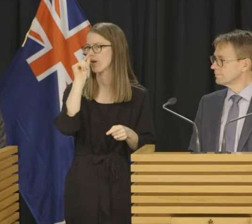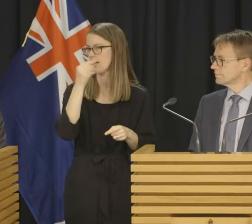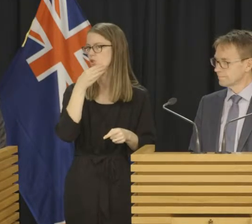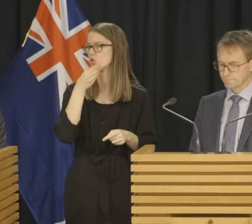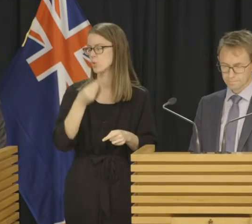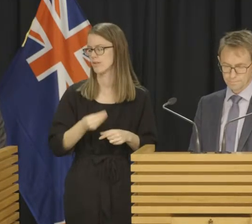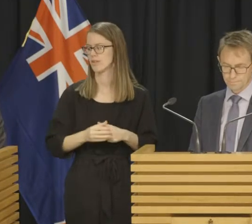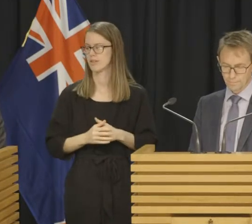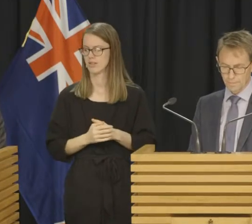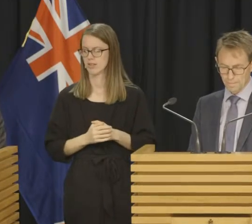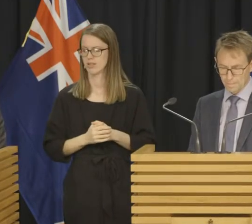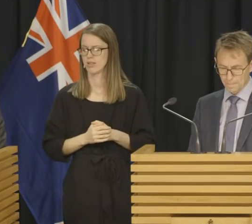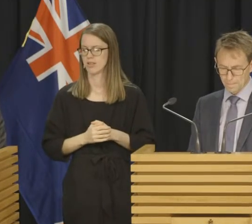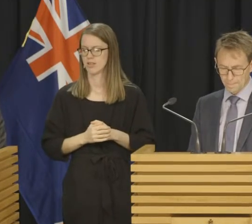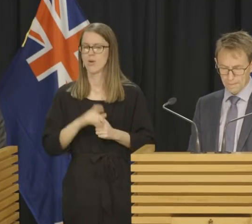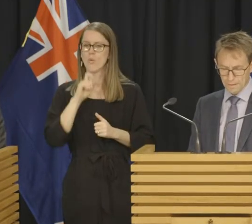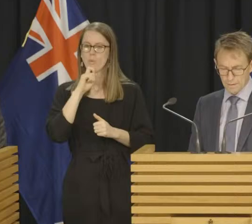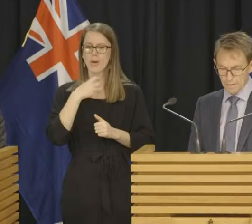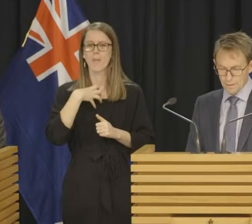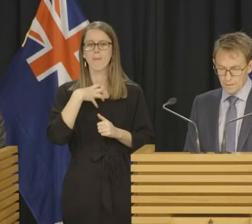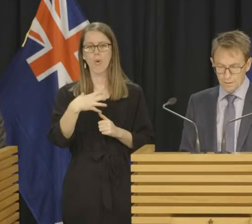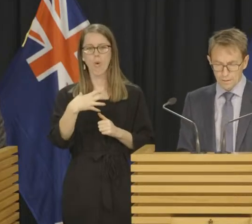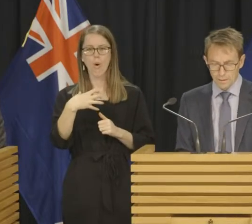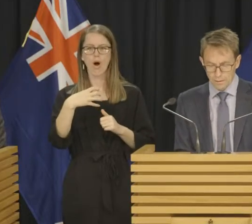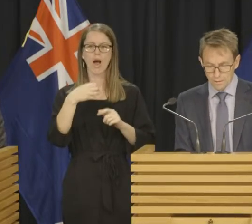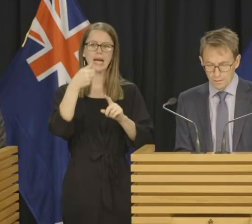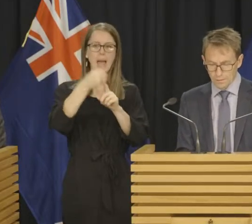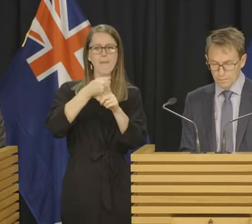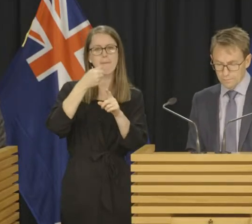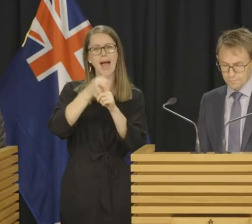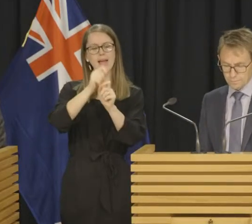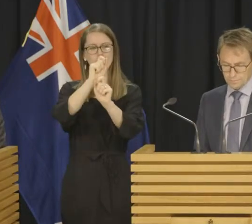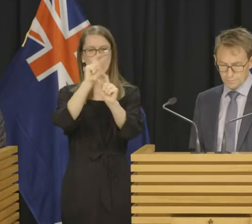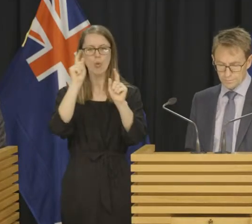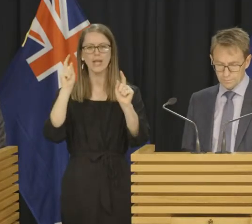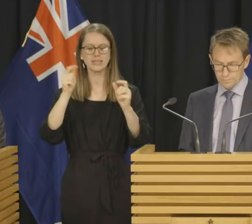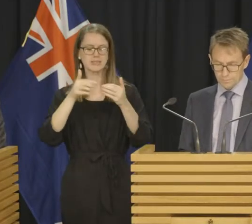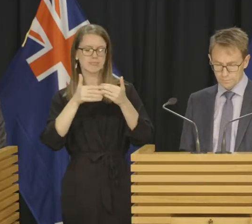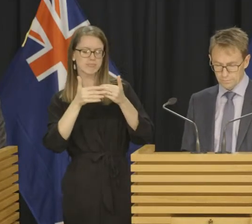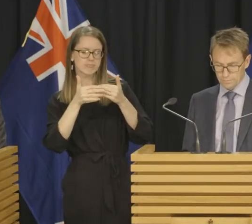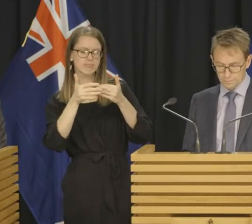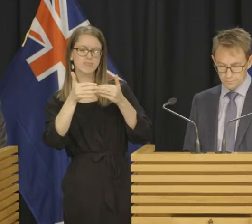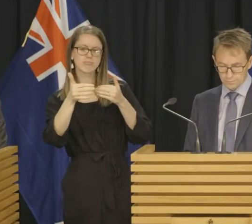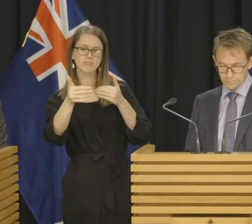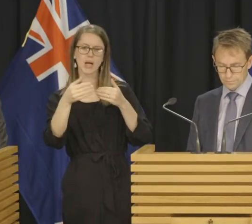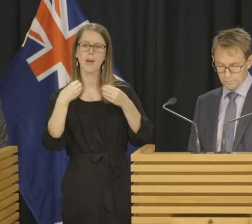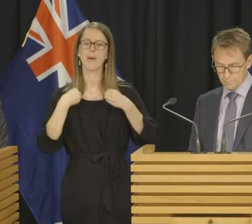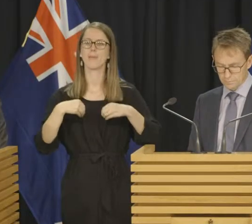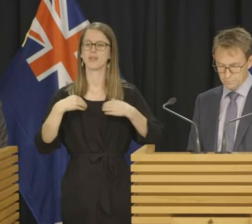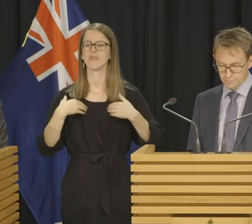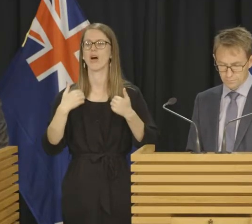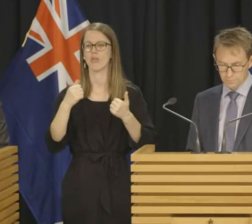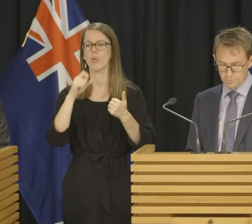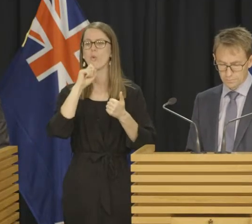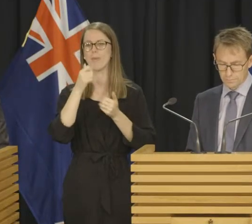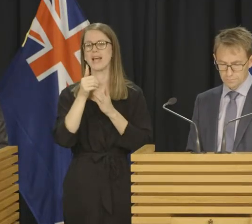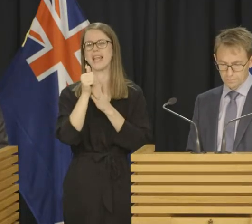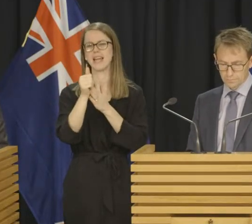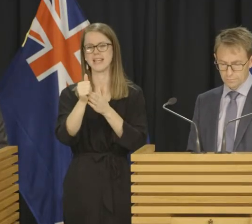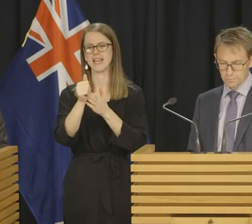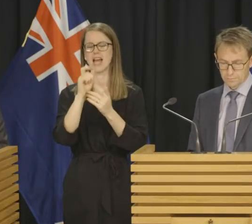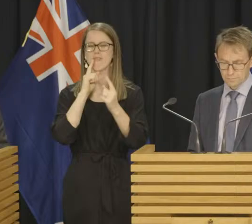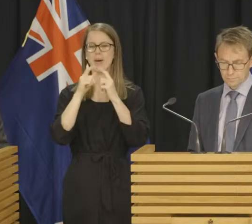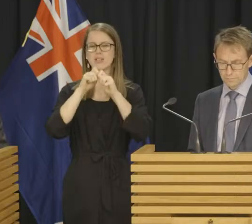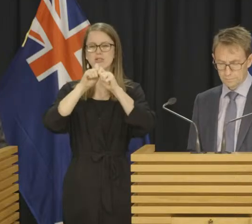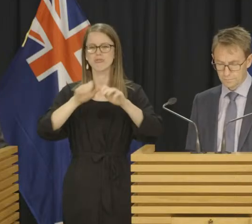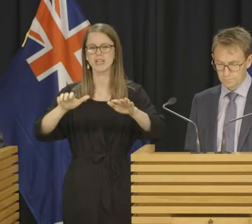future. We will have further public awareness campaigns on this over the coming weeks, and the Ministry of Health will be leading those